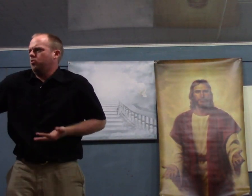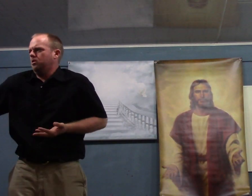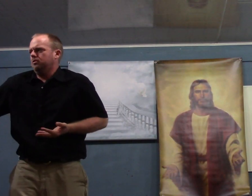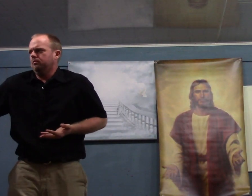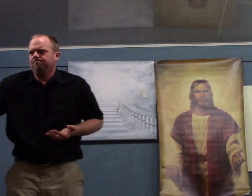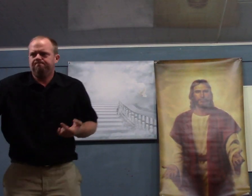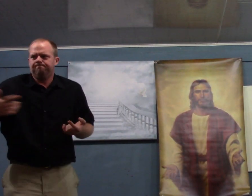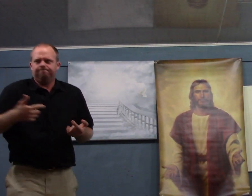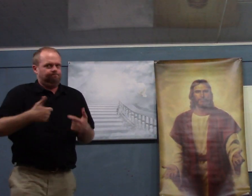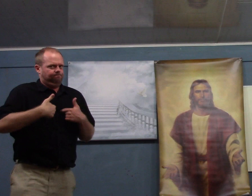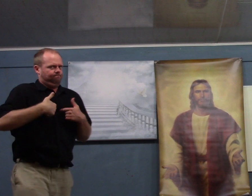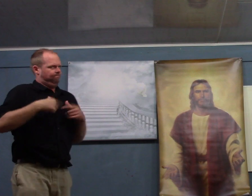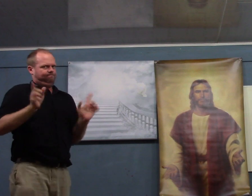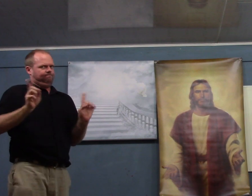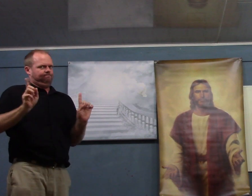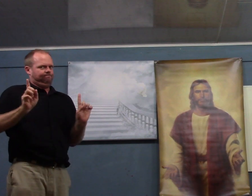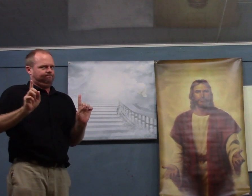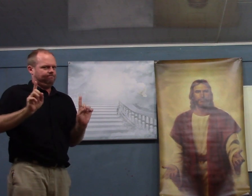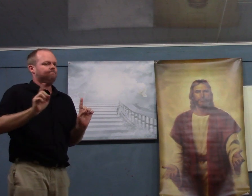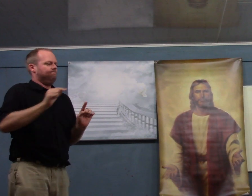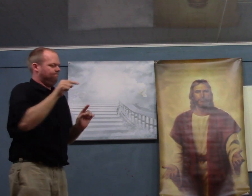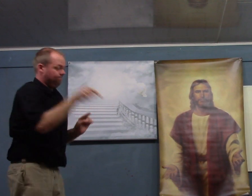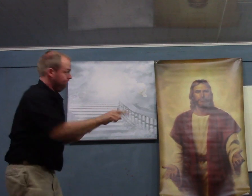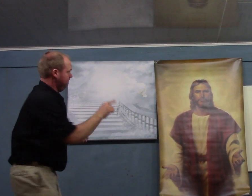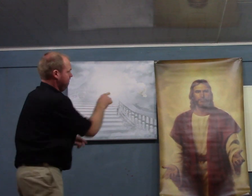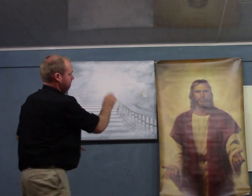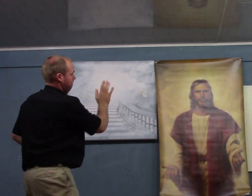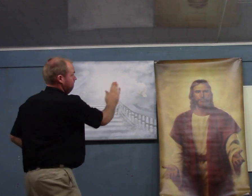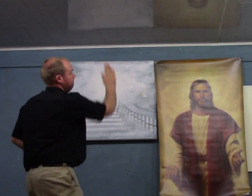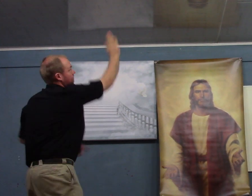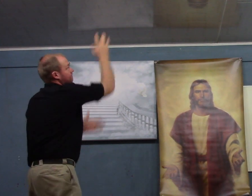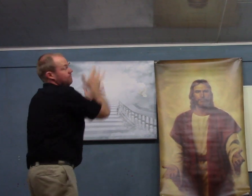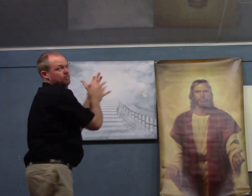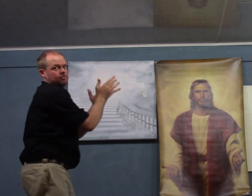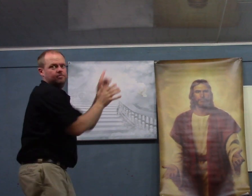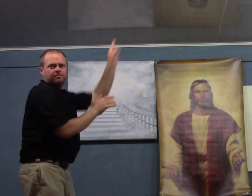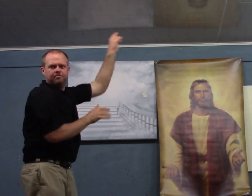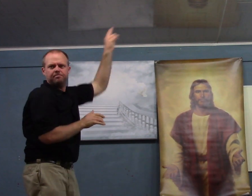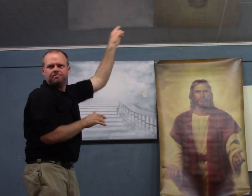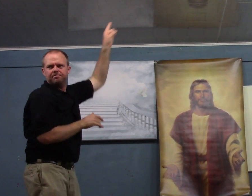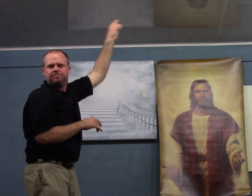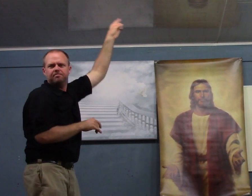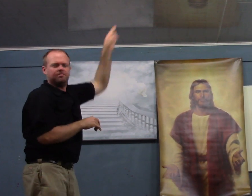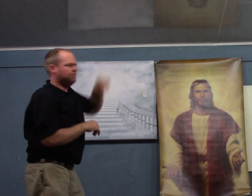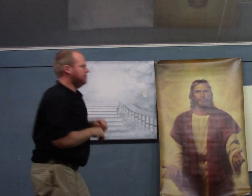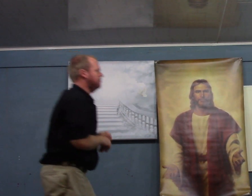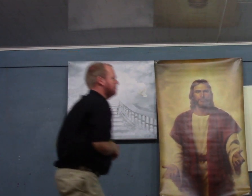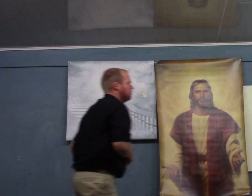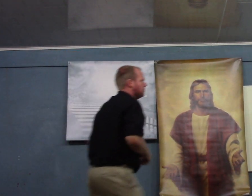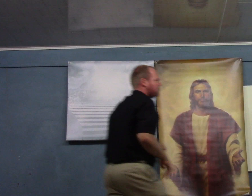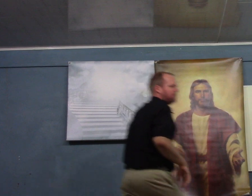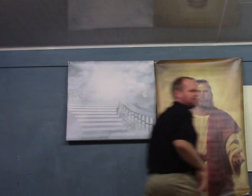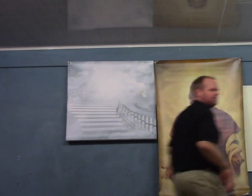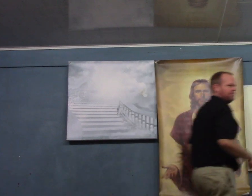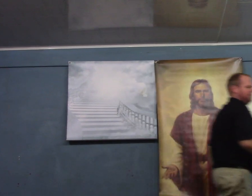It only goes through me. It's not my words. It's Jesus' words. But I take it from the Word of God.